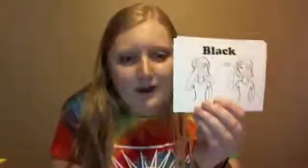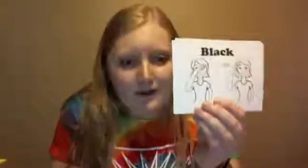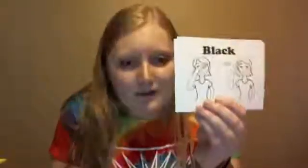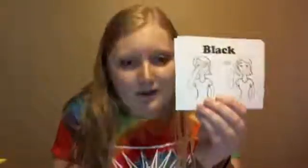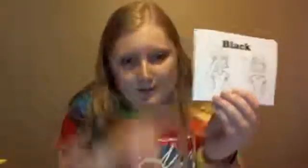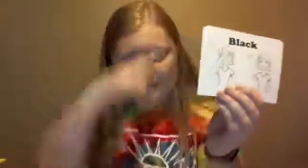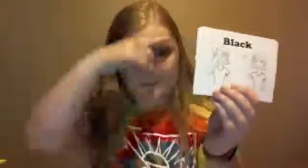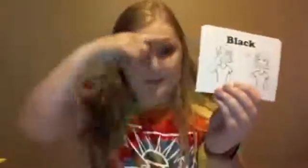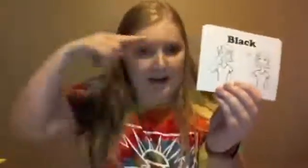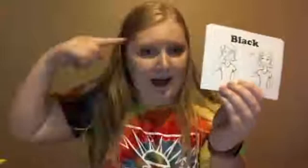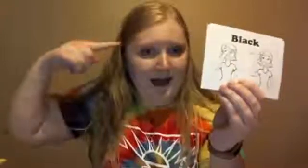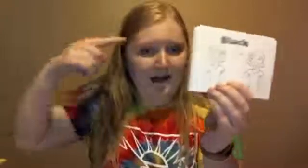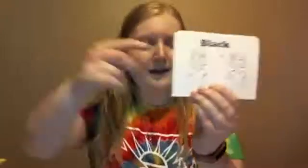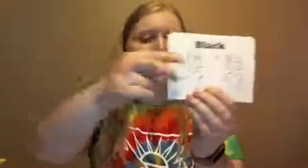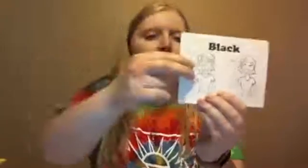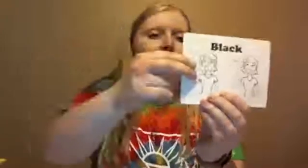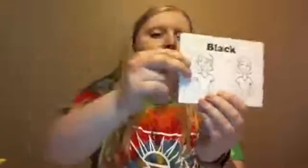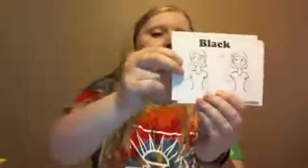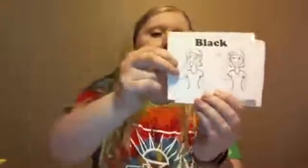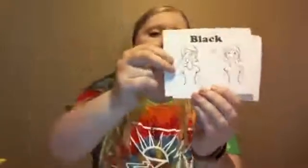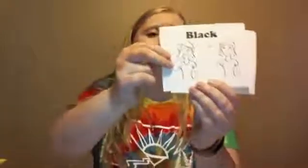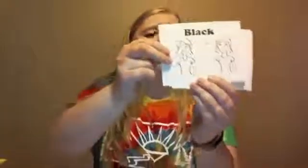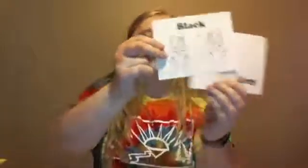So we got black,